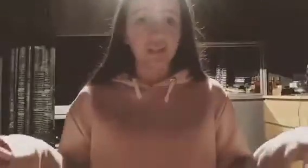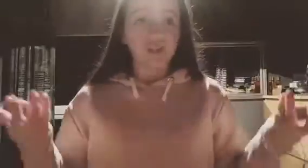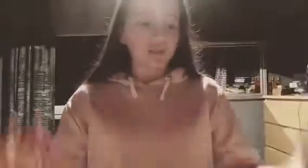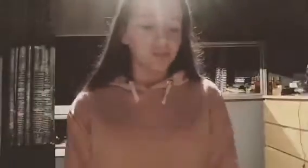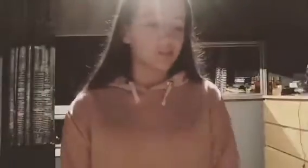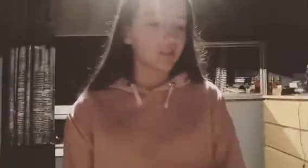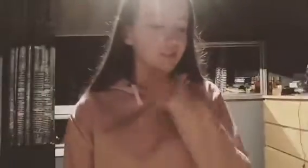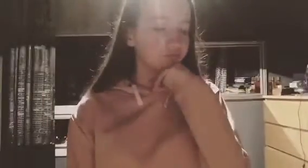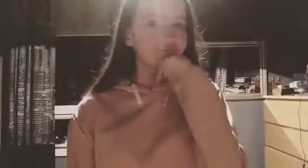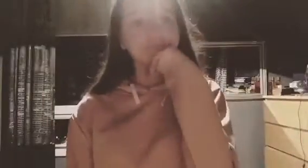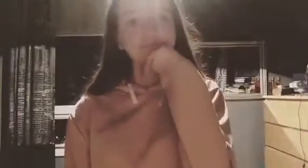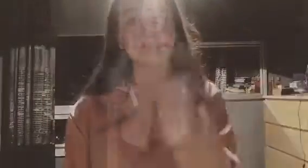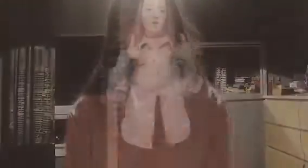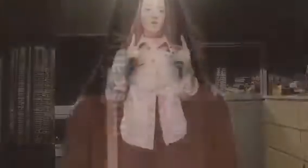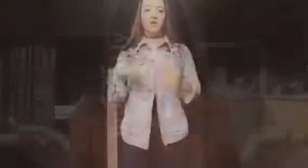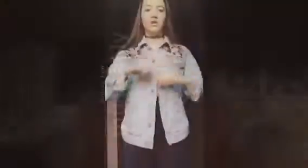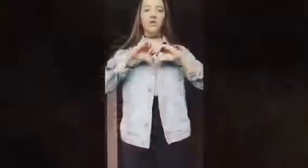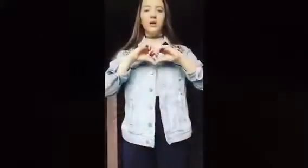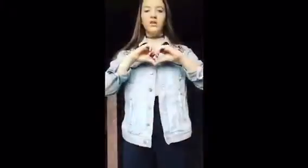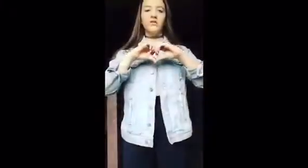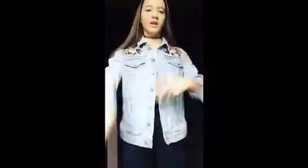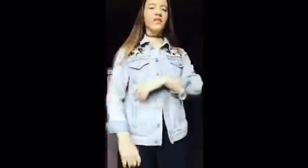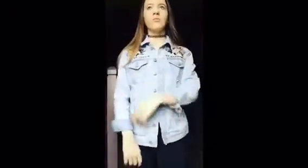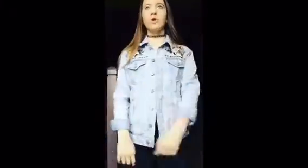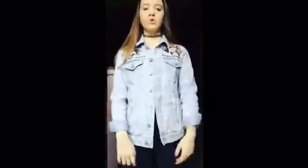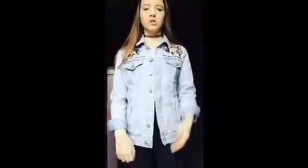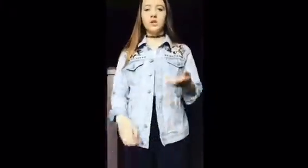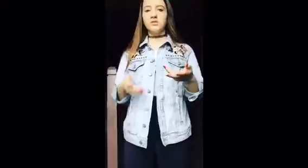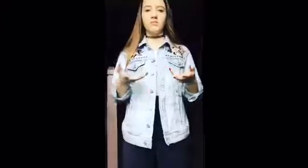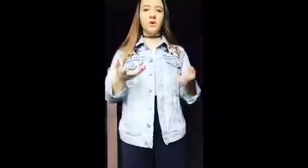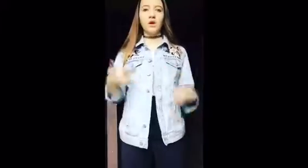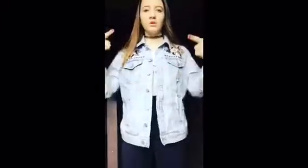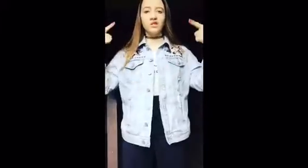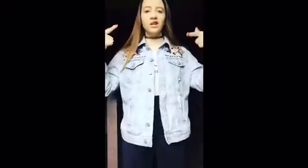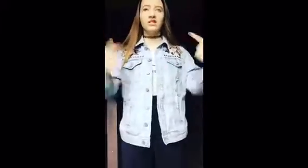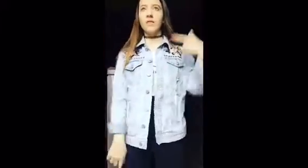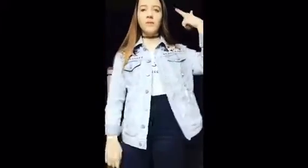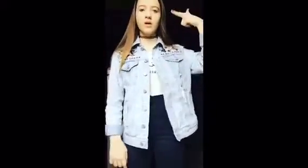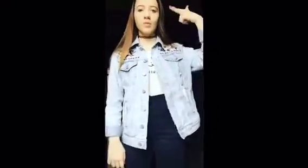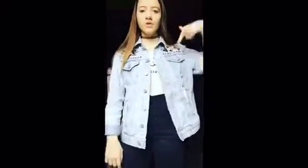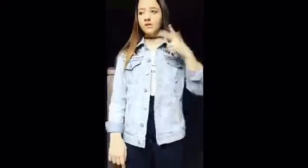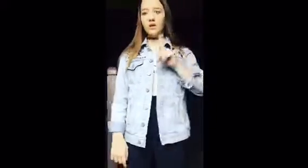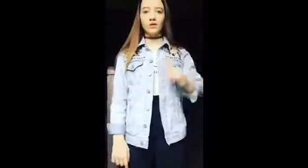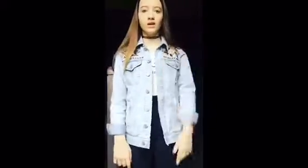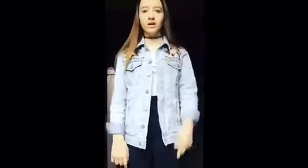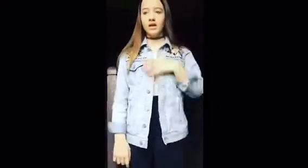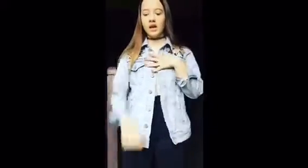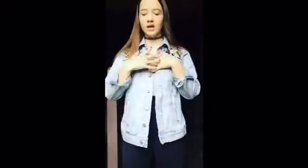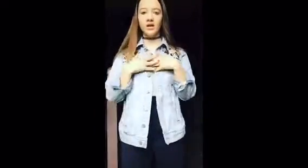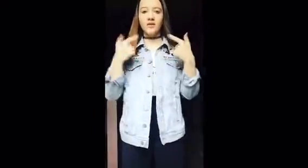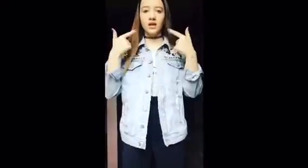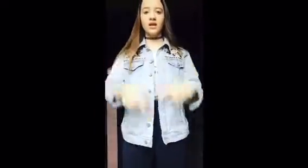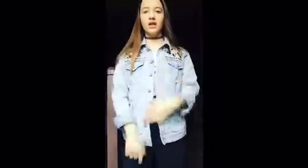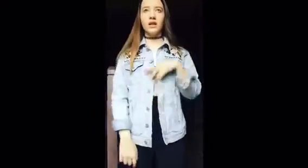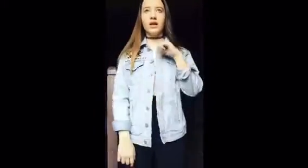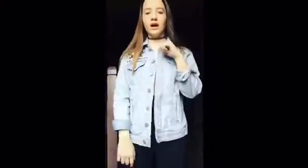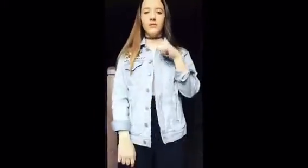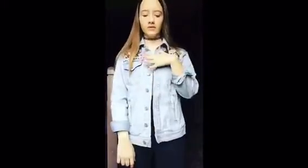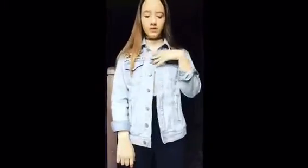I'm just too tired. One thing that I love and hate the most is people always change, but the memories don't. And lately I can't even eat. Lately I've been feeling